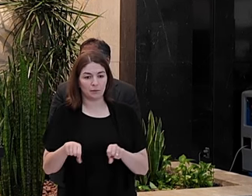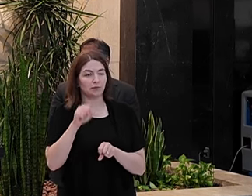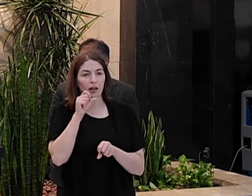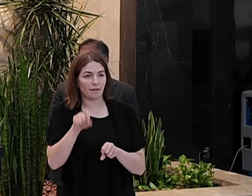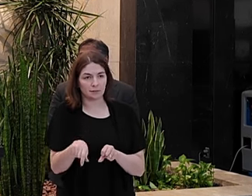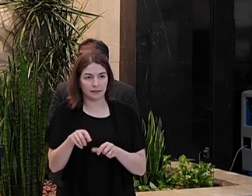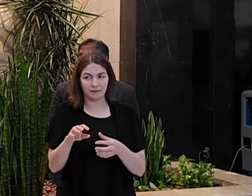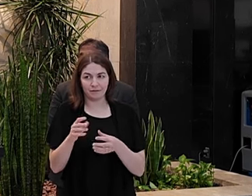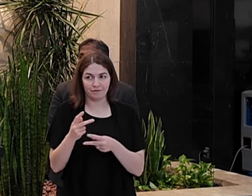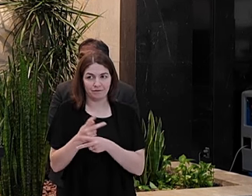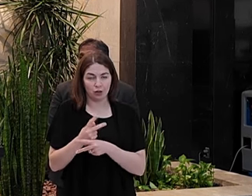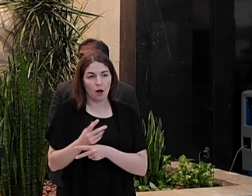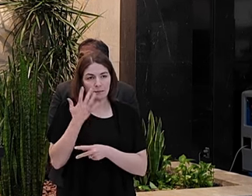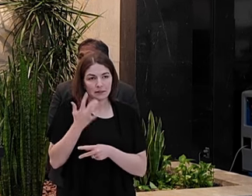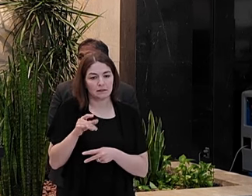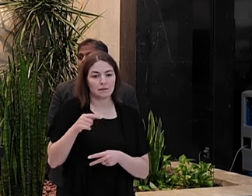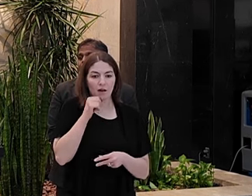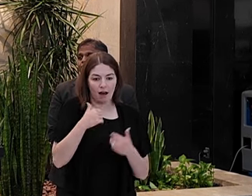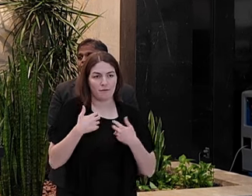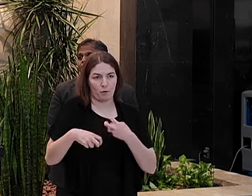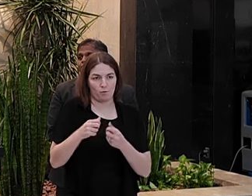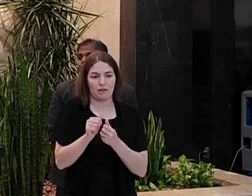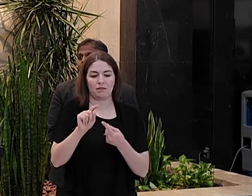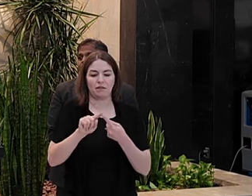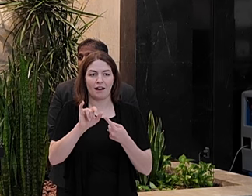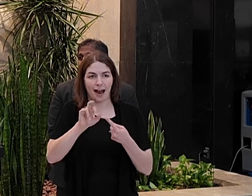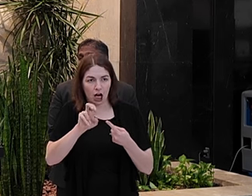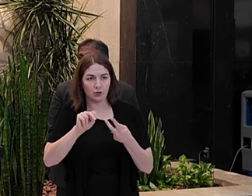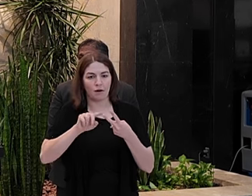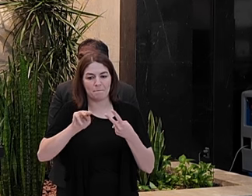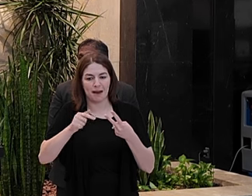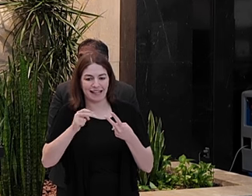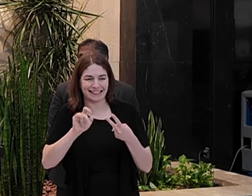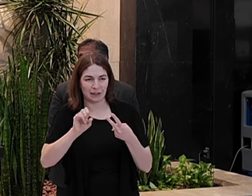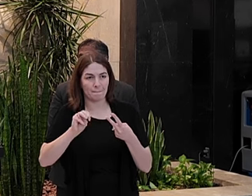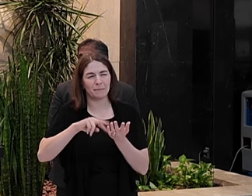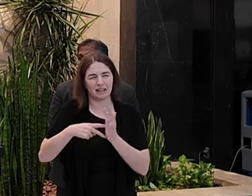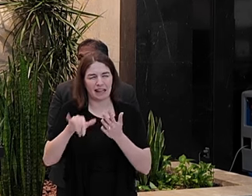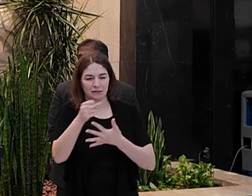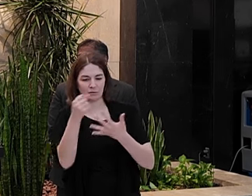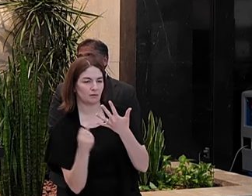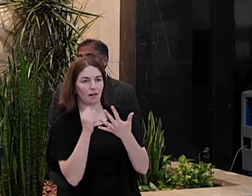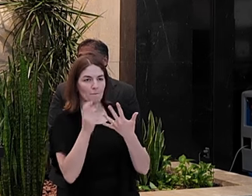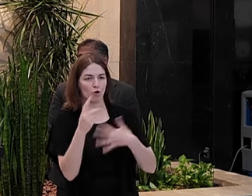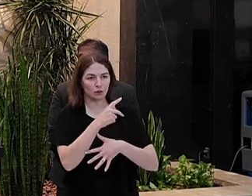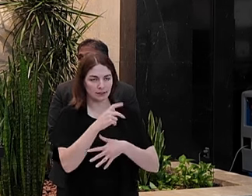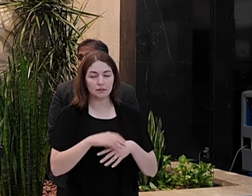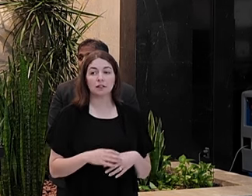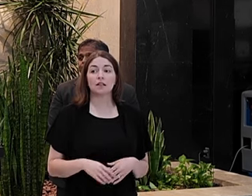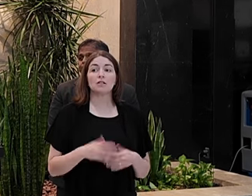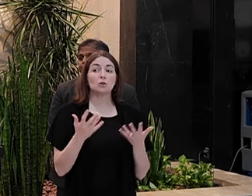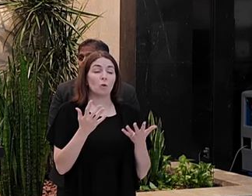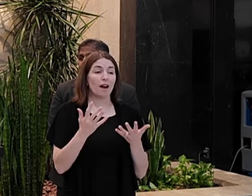not have an issue with iron or magnesium. And so that was a low priority repair. And question on what systems do we know,